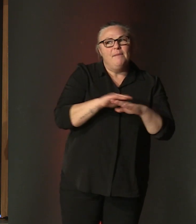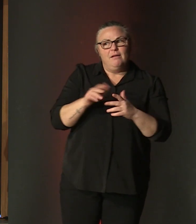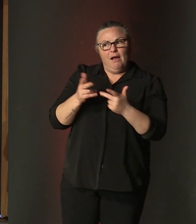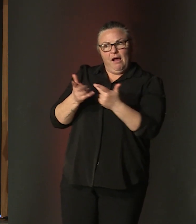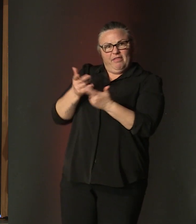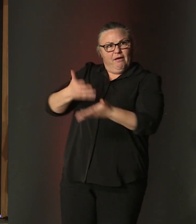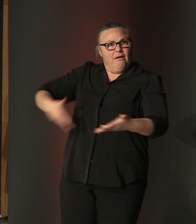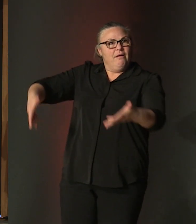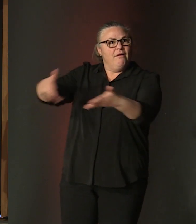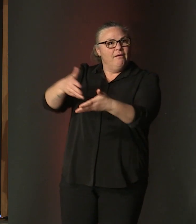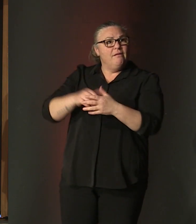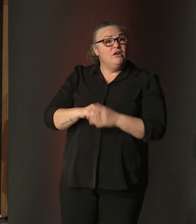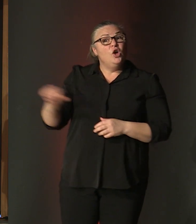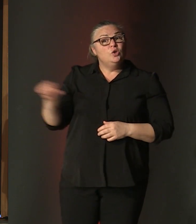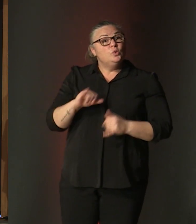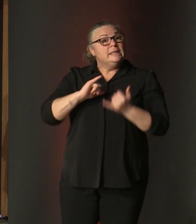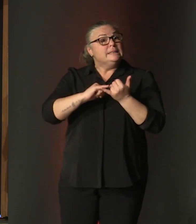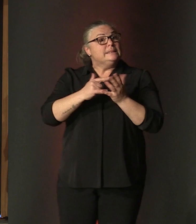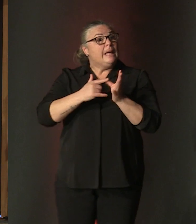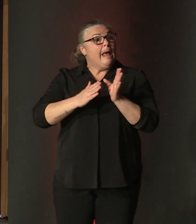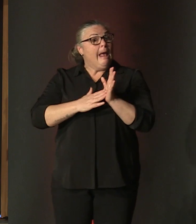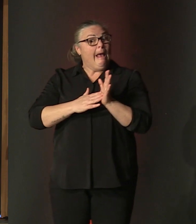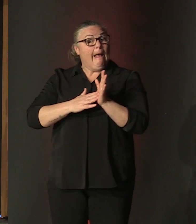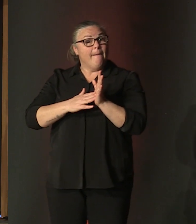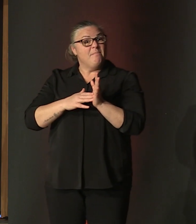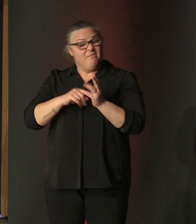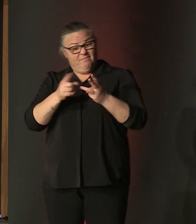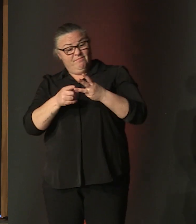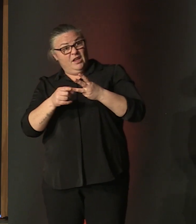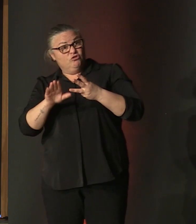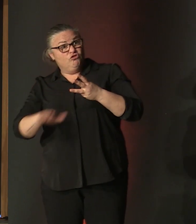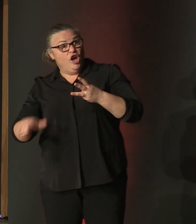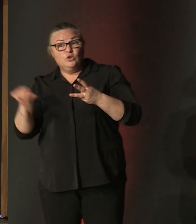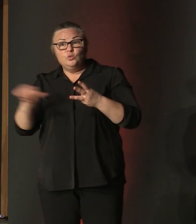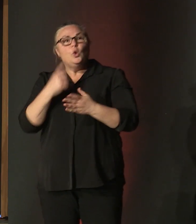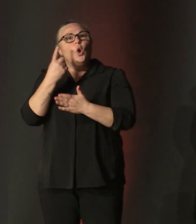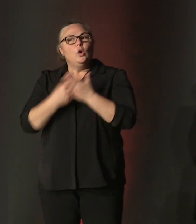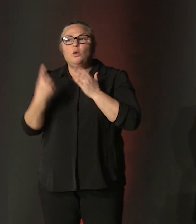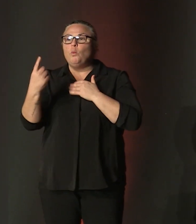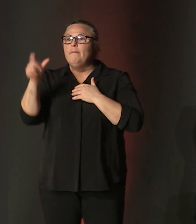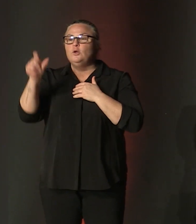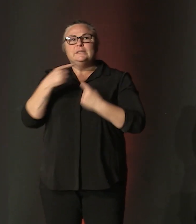Should Sam get to be the only narrator of that story?